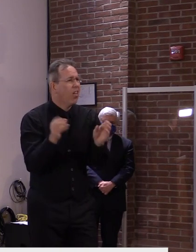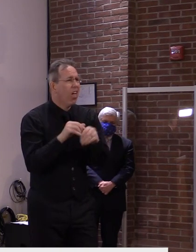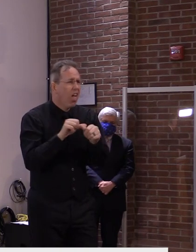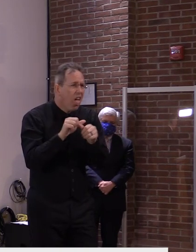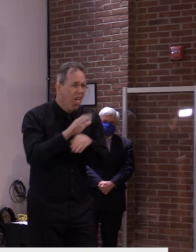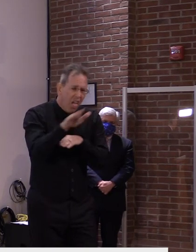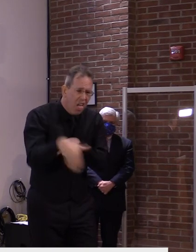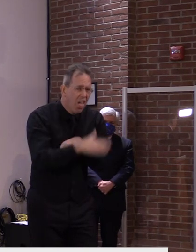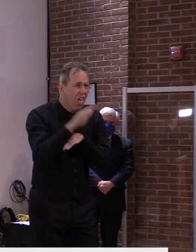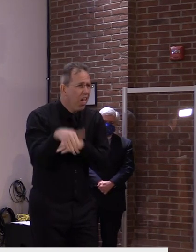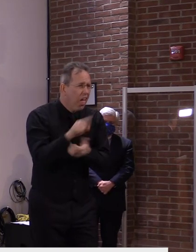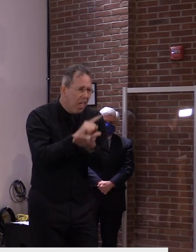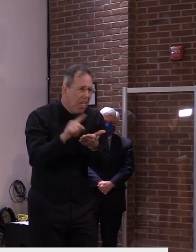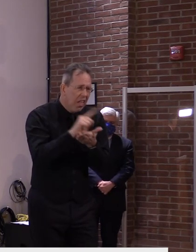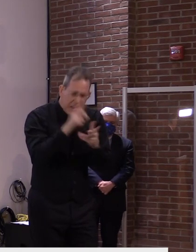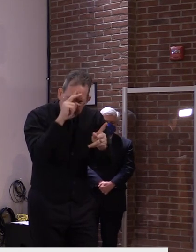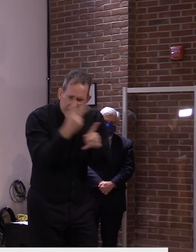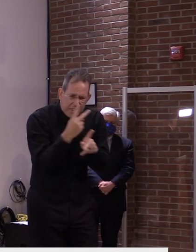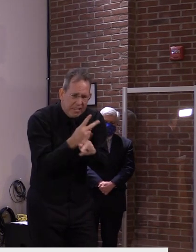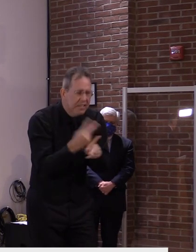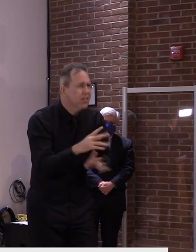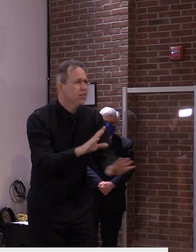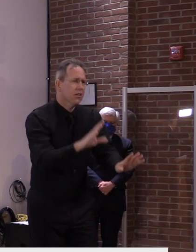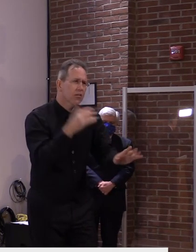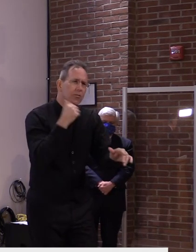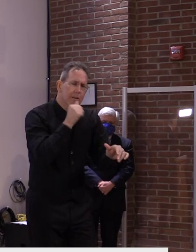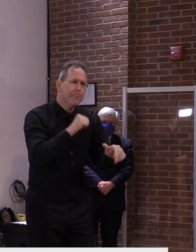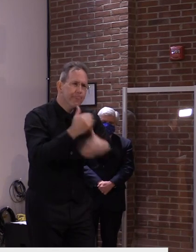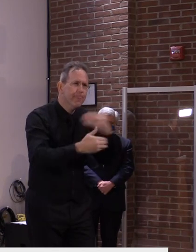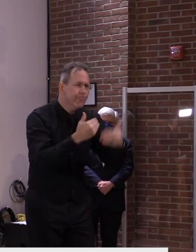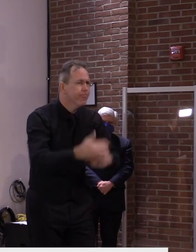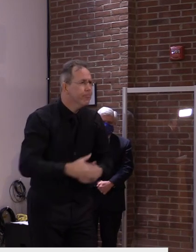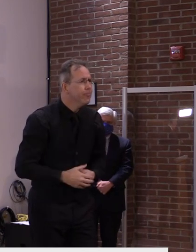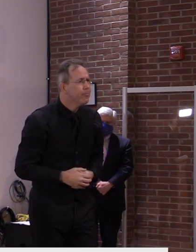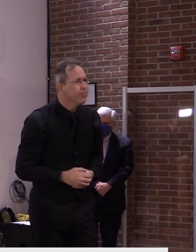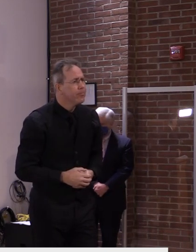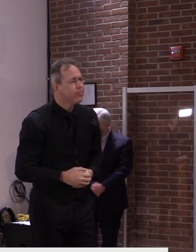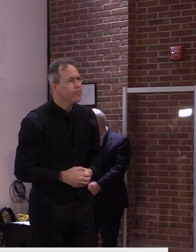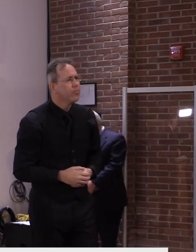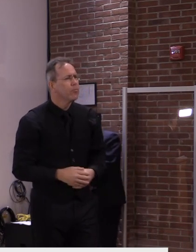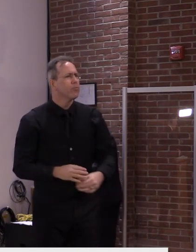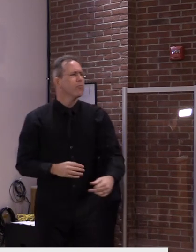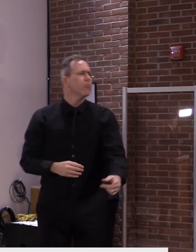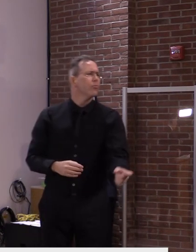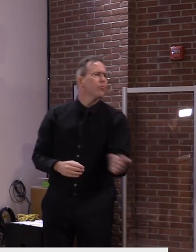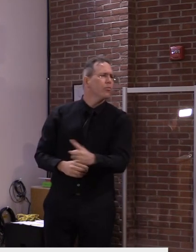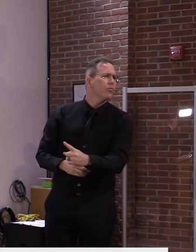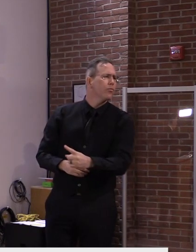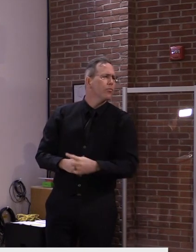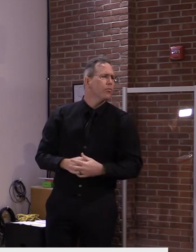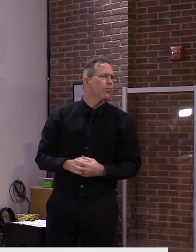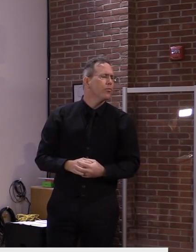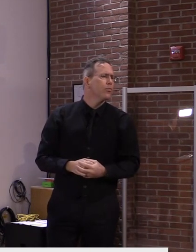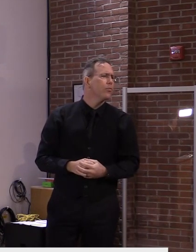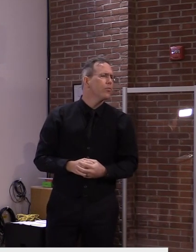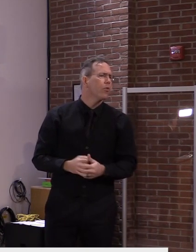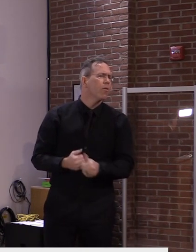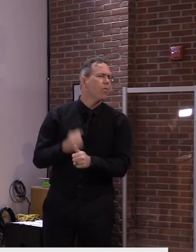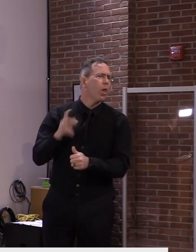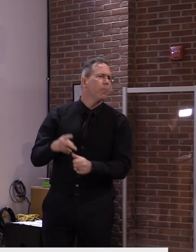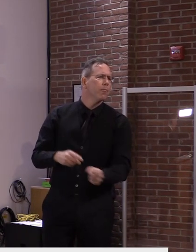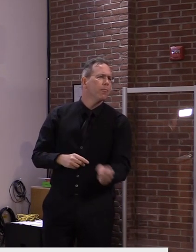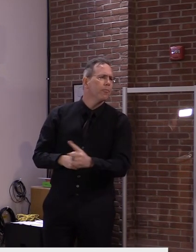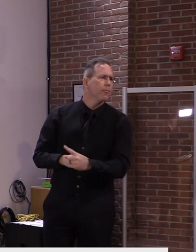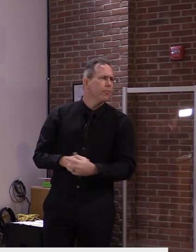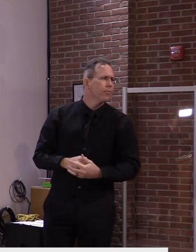questions. Just a quick follow-up. To receive the go-ahead in May is not sufficient time for them to be able to plan. Do you have a